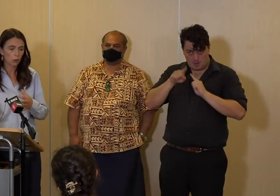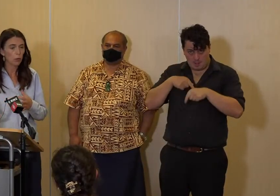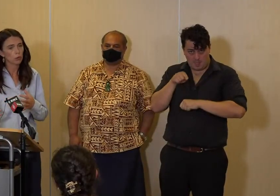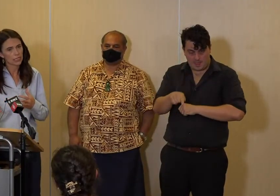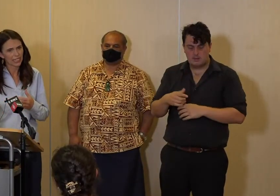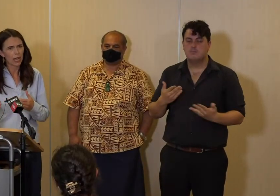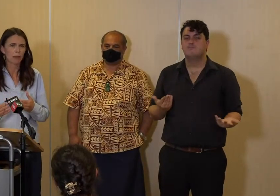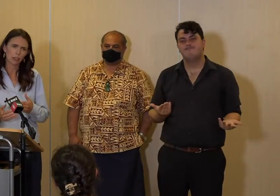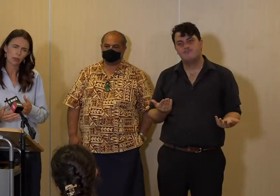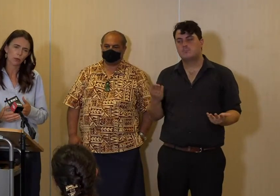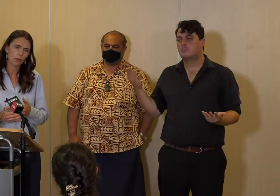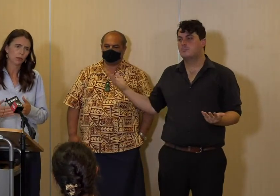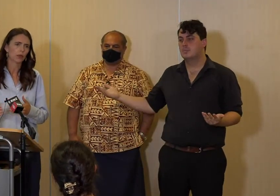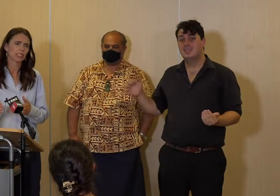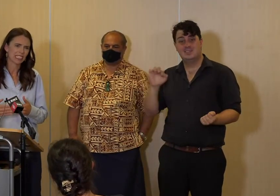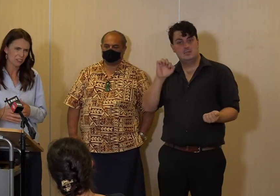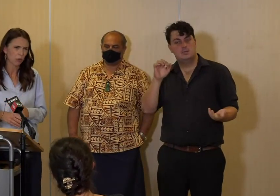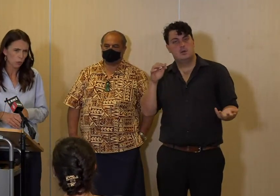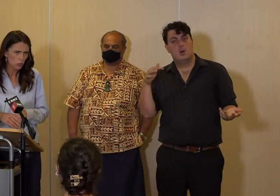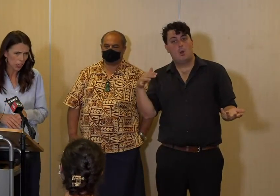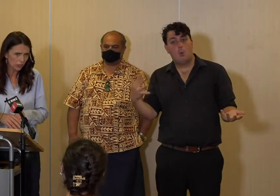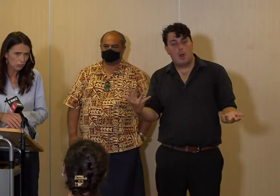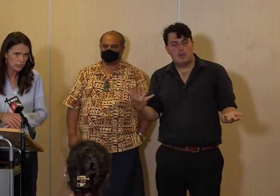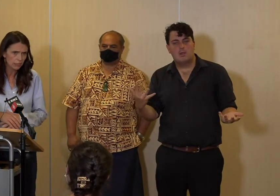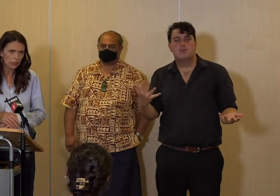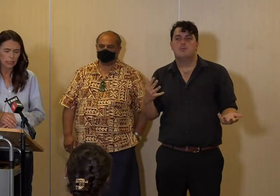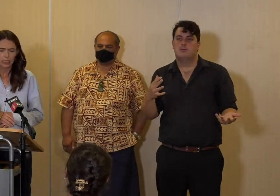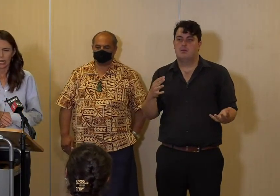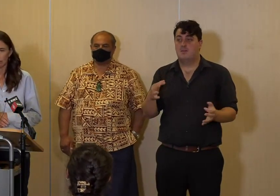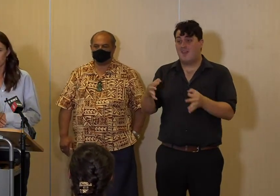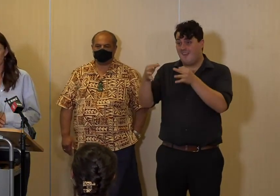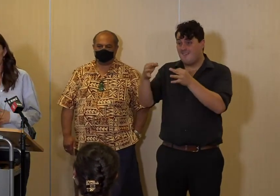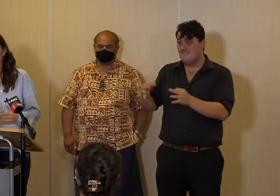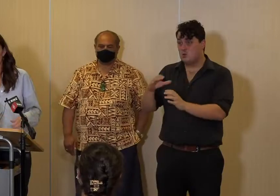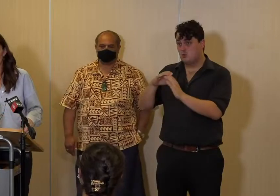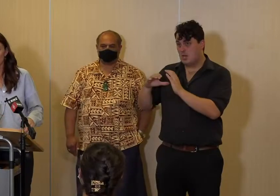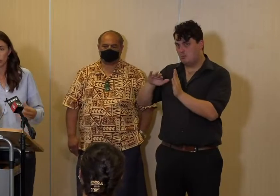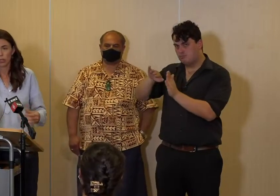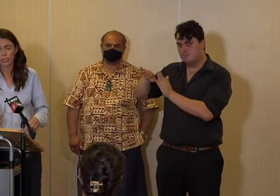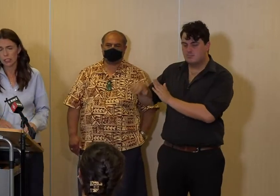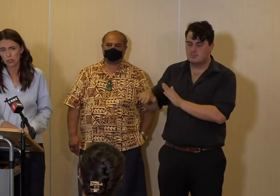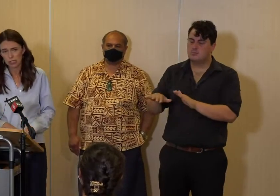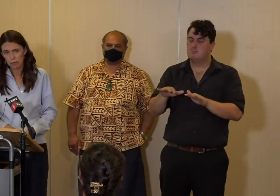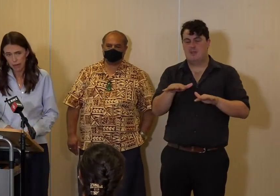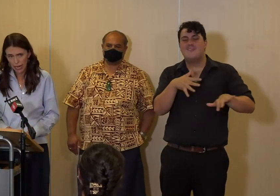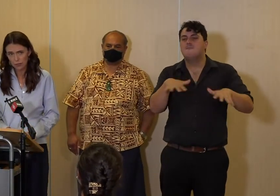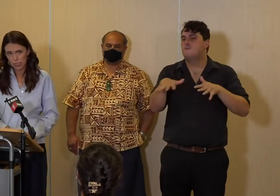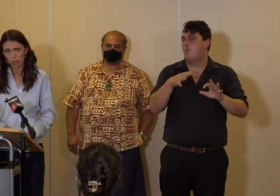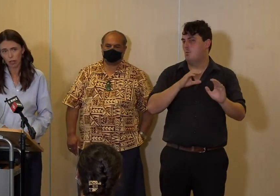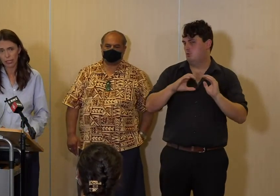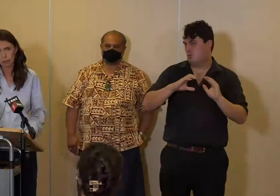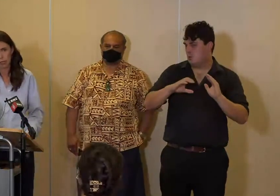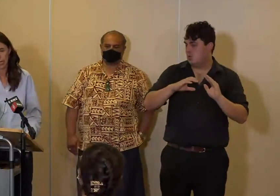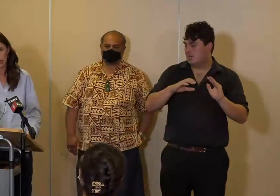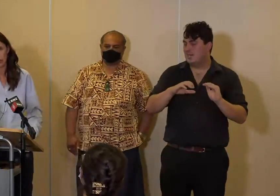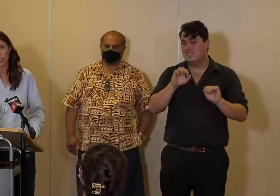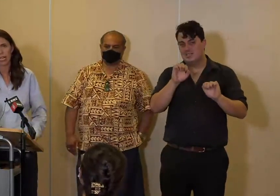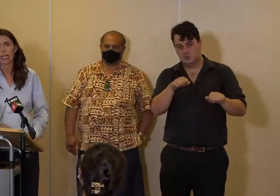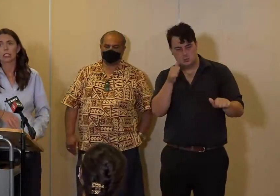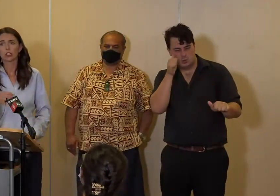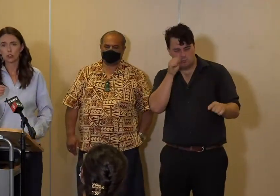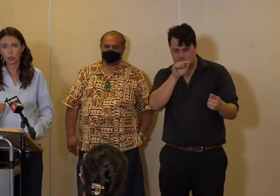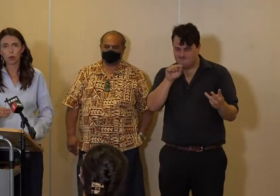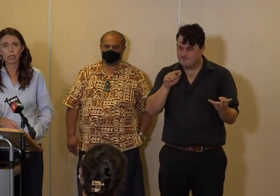have been reports that are coming through those less formal channels. For those organisations that may have satellite